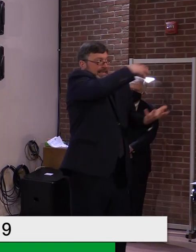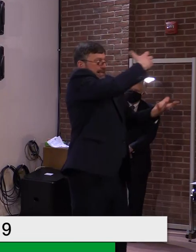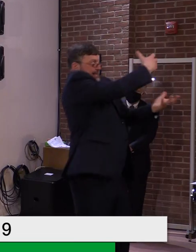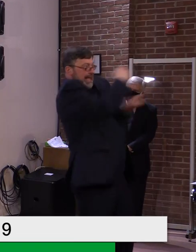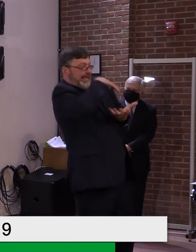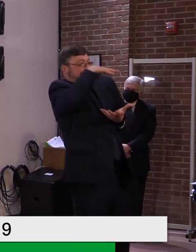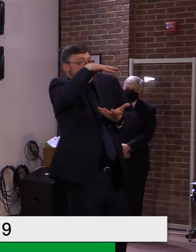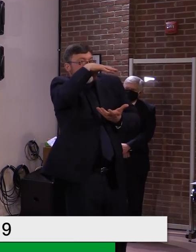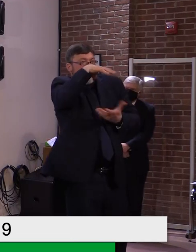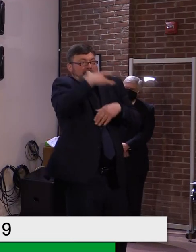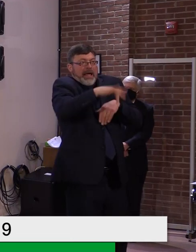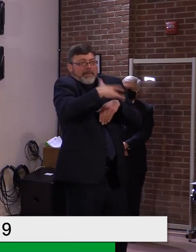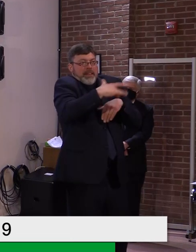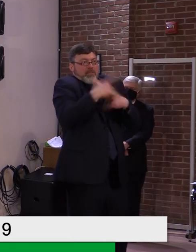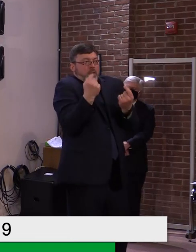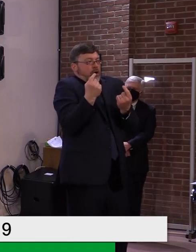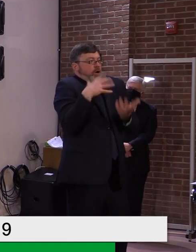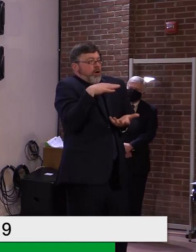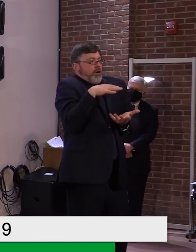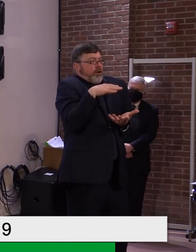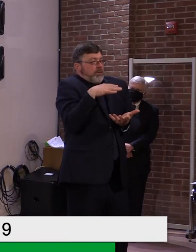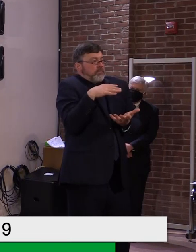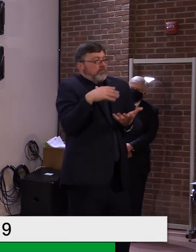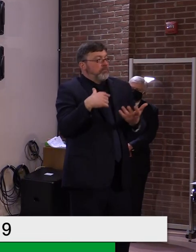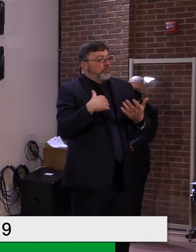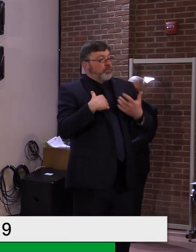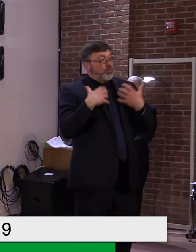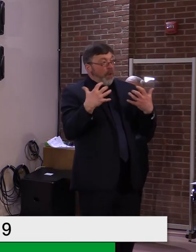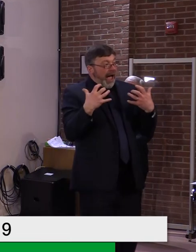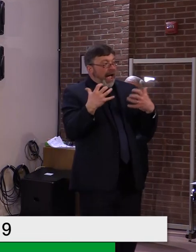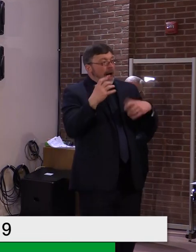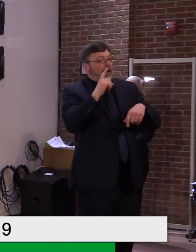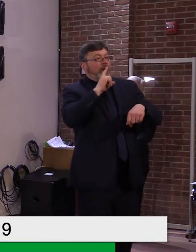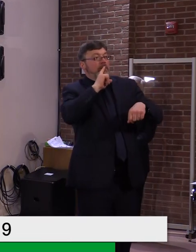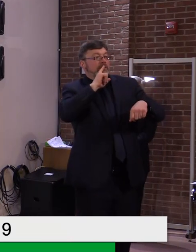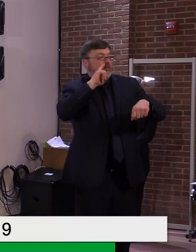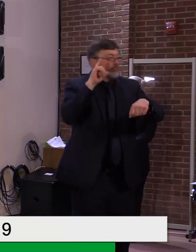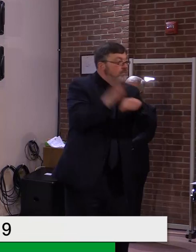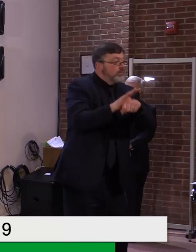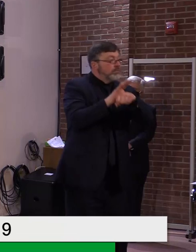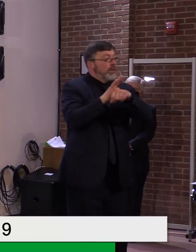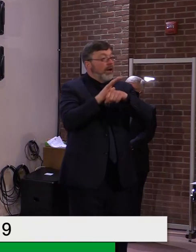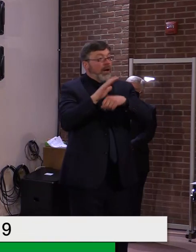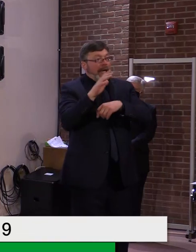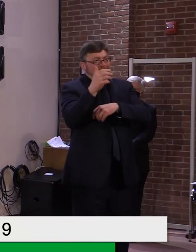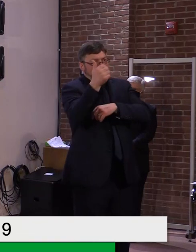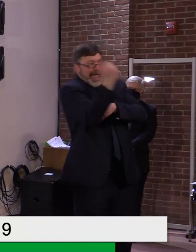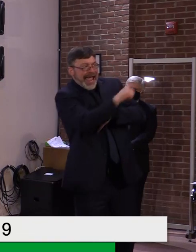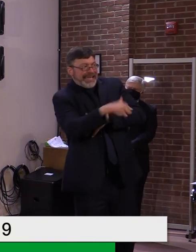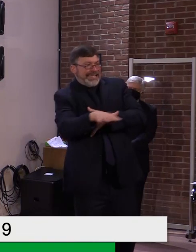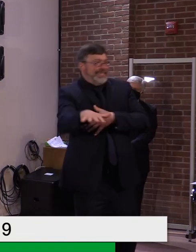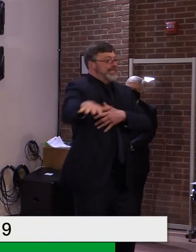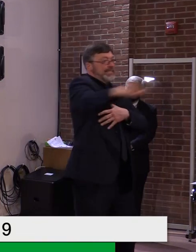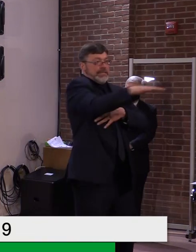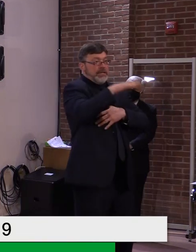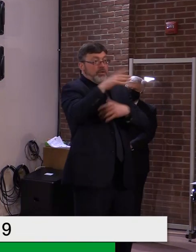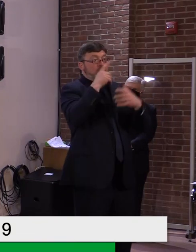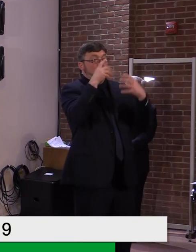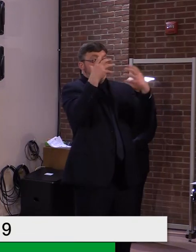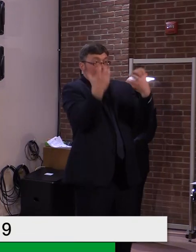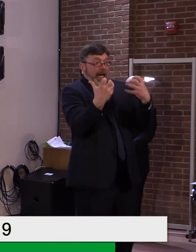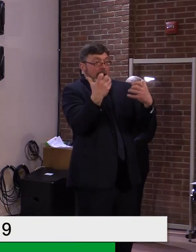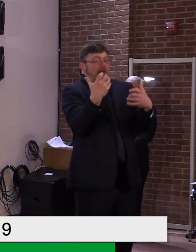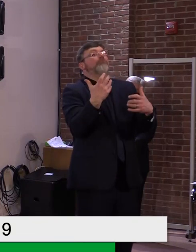who wanted them, even our those going to college when the time is appropriate. But it really does depend